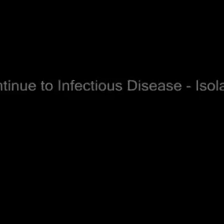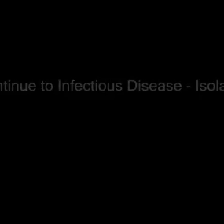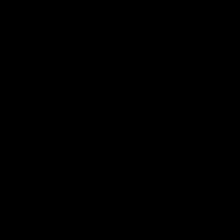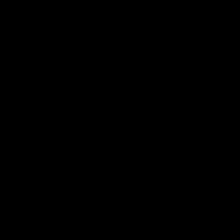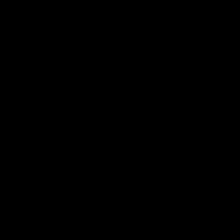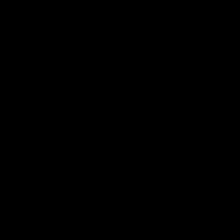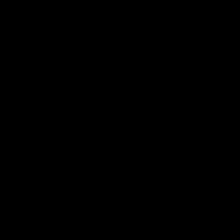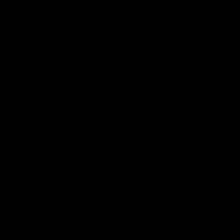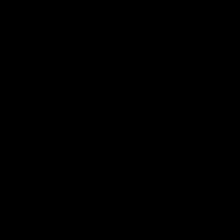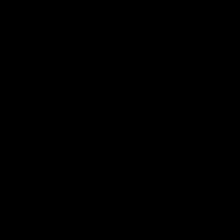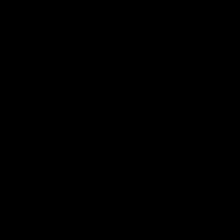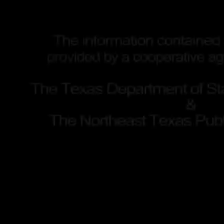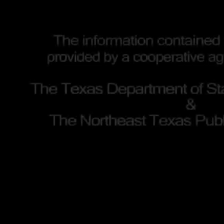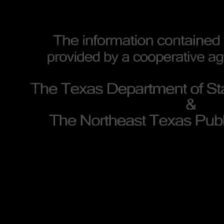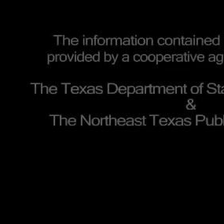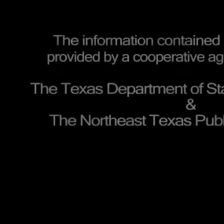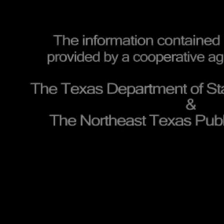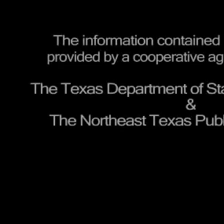the